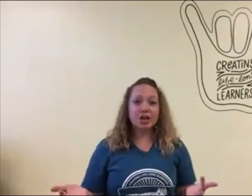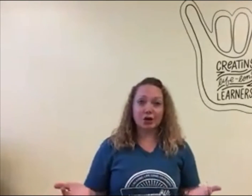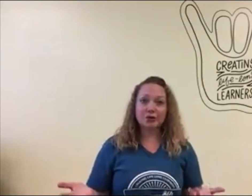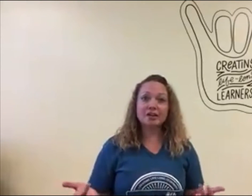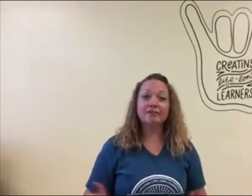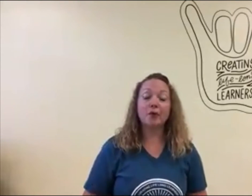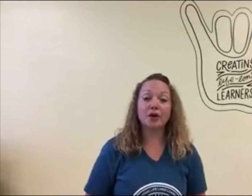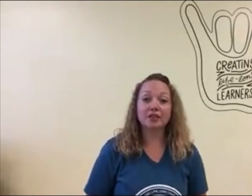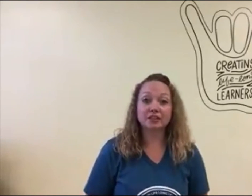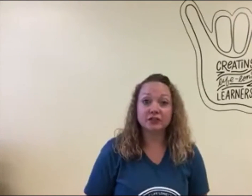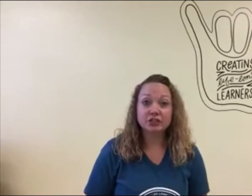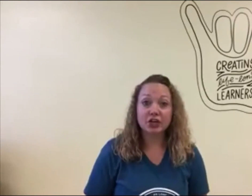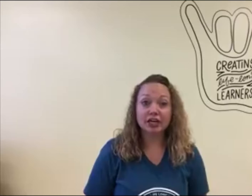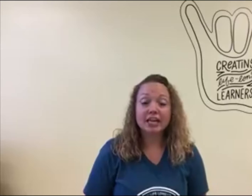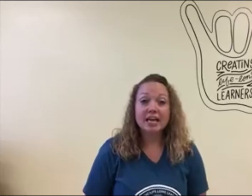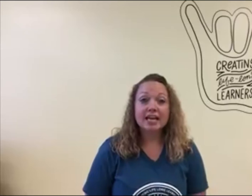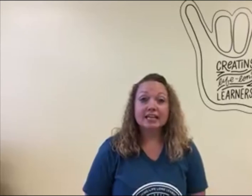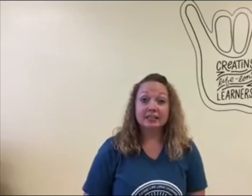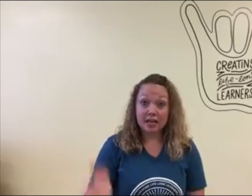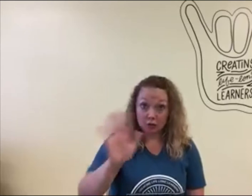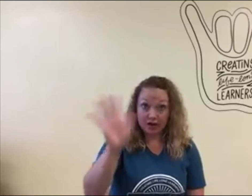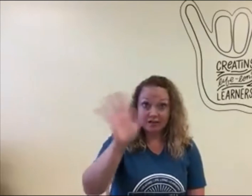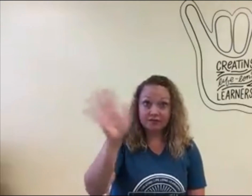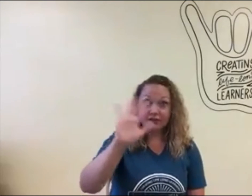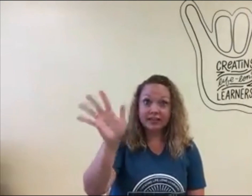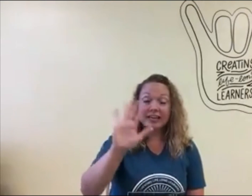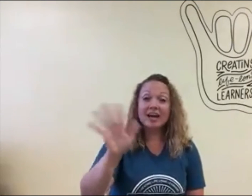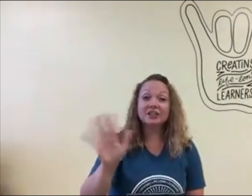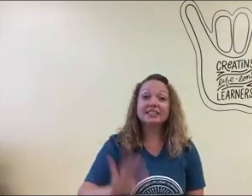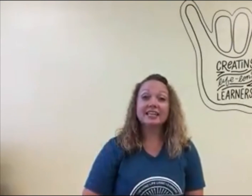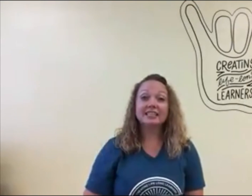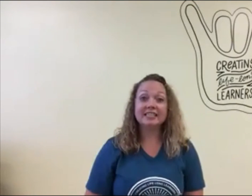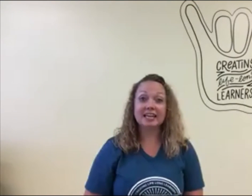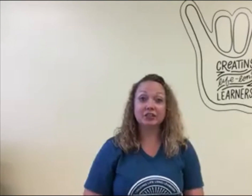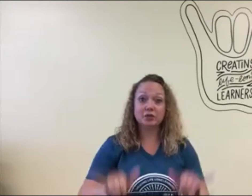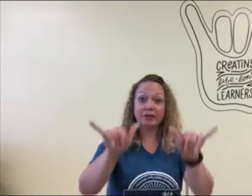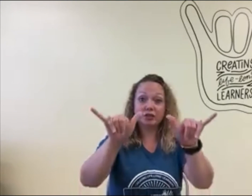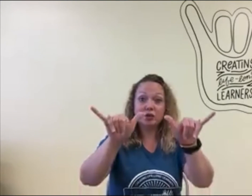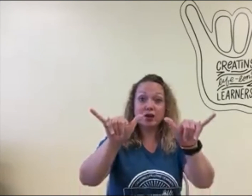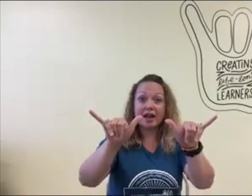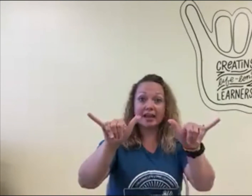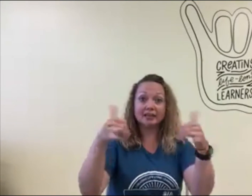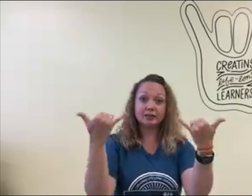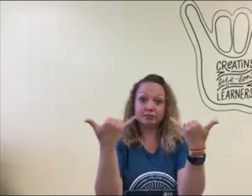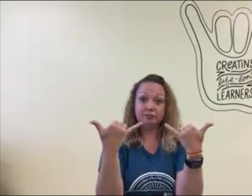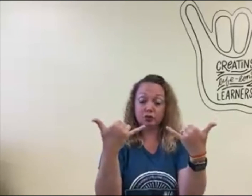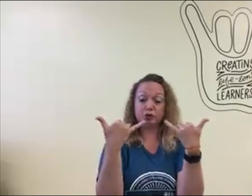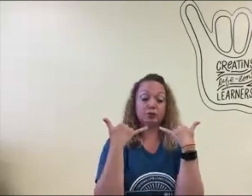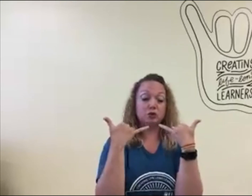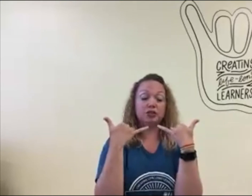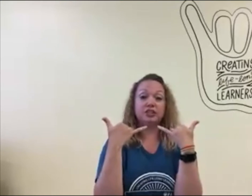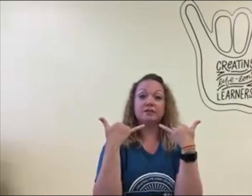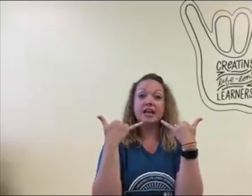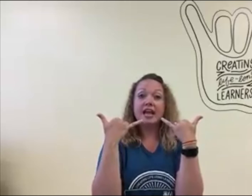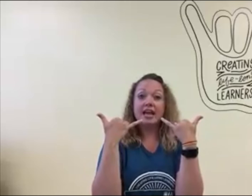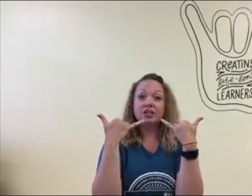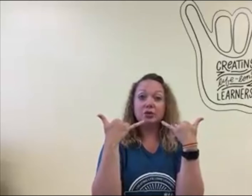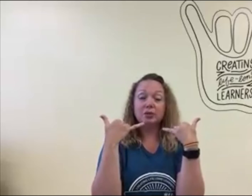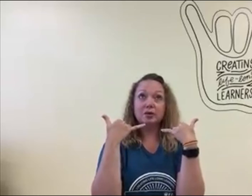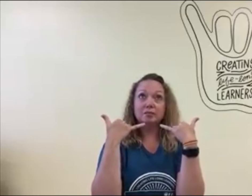know for this first song is how to wave and how to say today. So you make 2 Y hands, you turn them towards yourself, and you